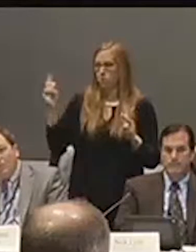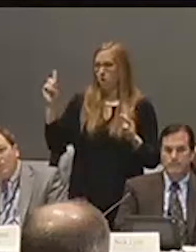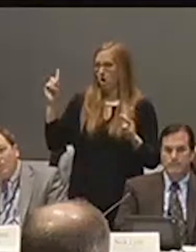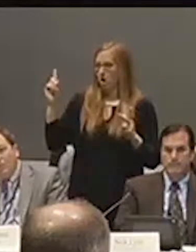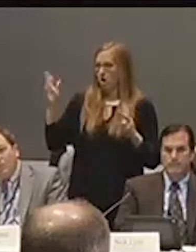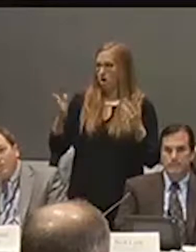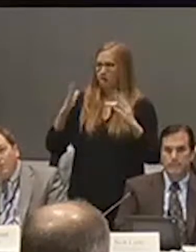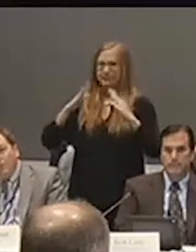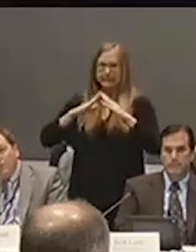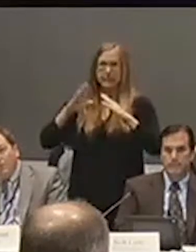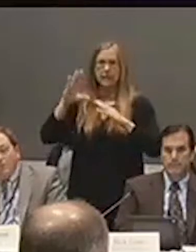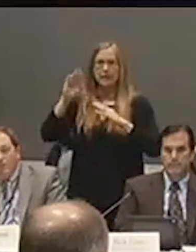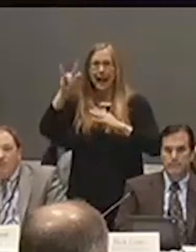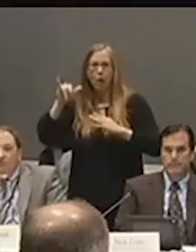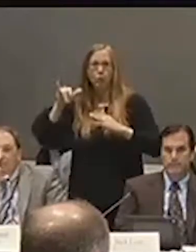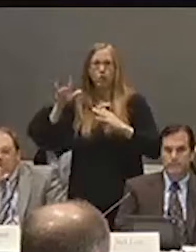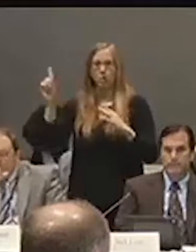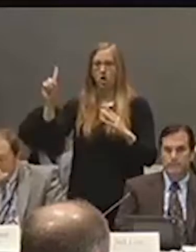costs,